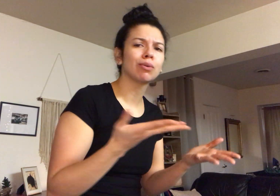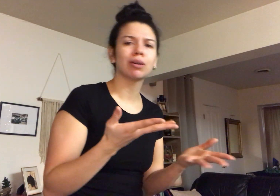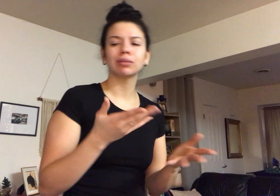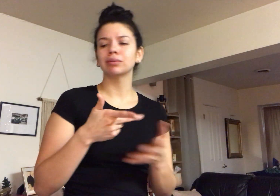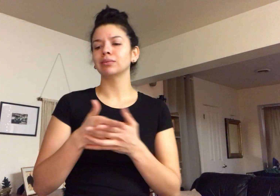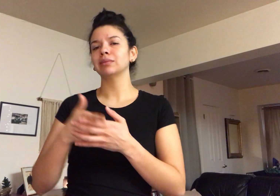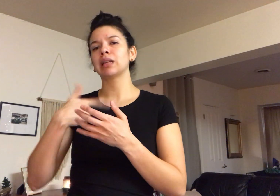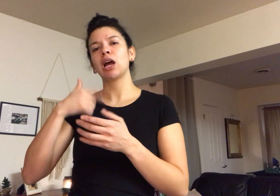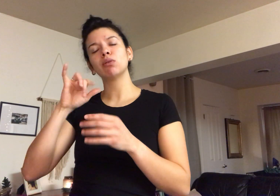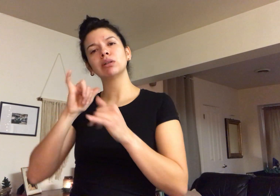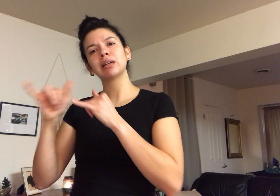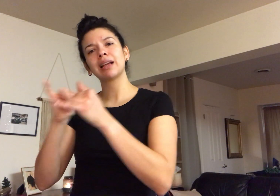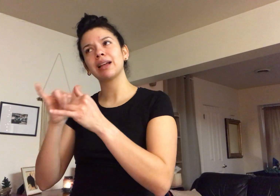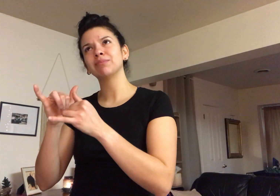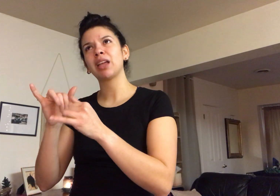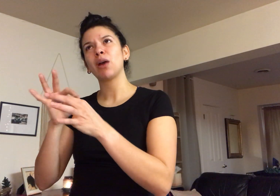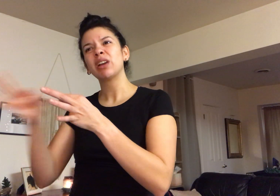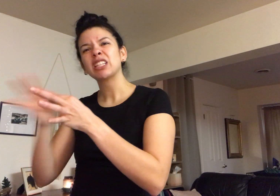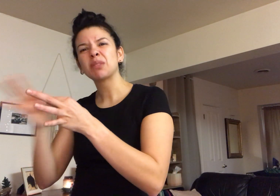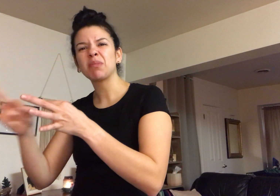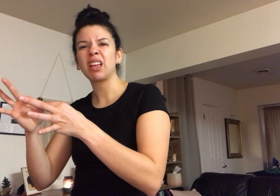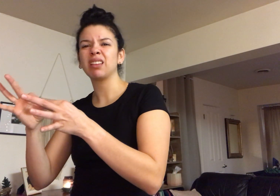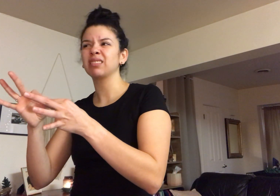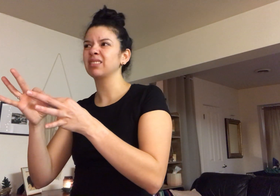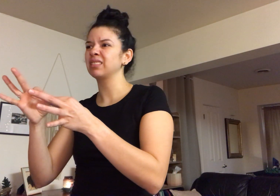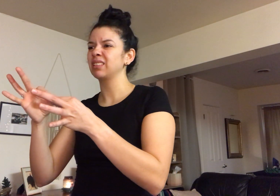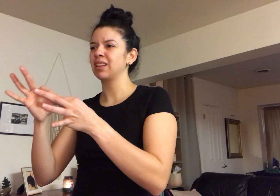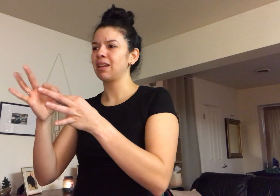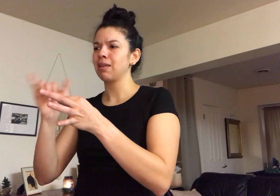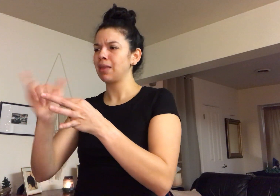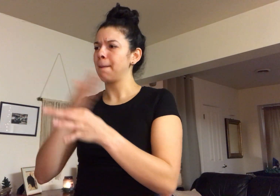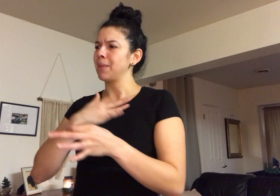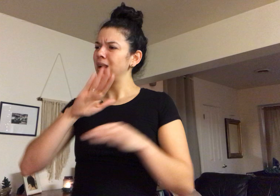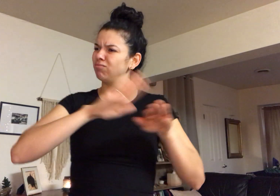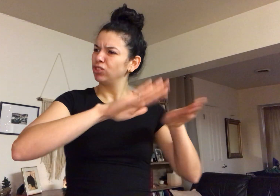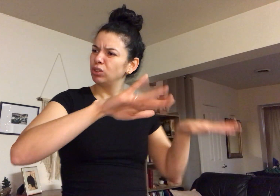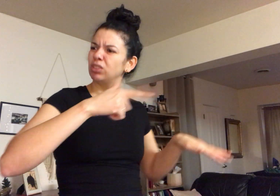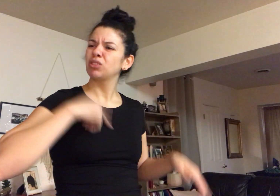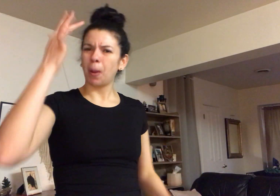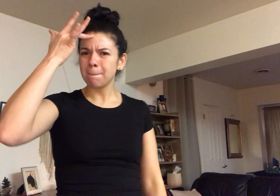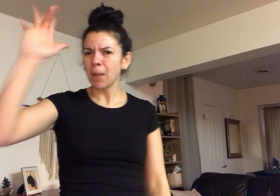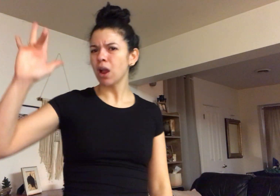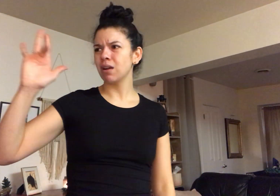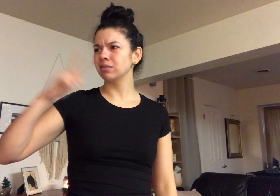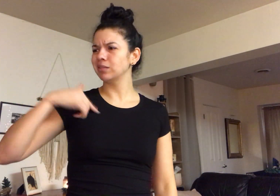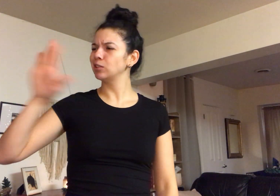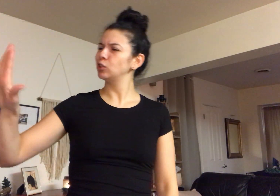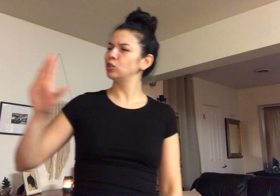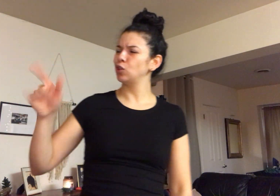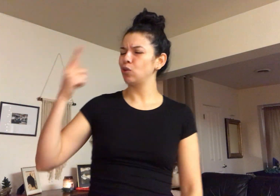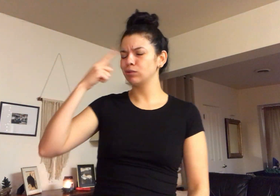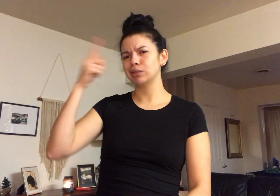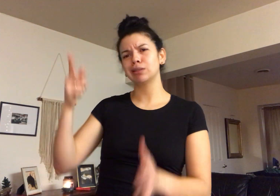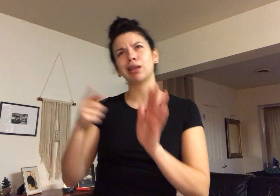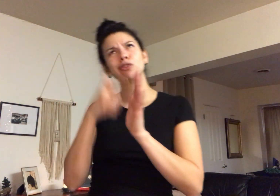about transcendentalism like their last name was Thoreau, and just because you watch one episode of The Wire doesn't mean you know anything about my kids. So this